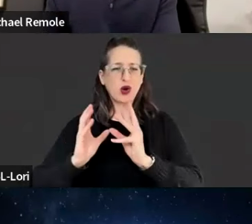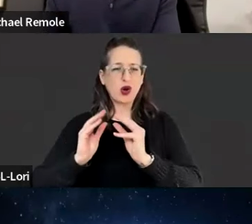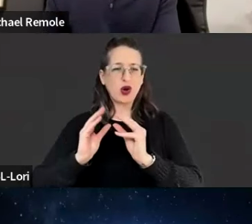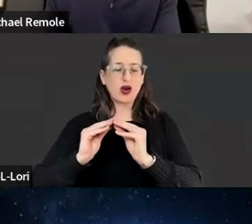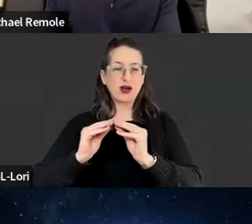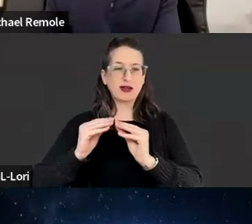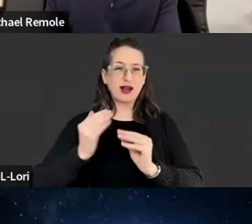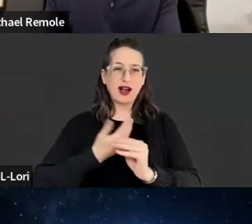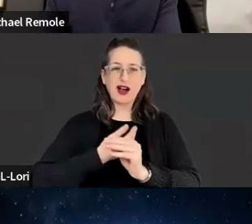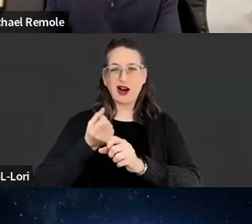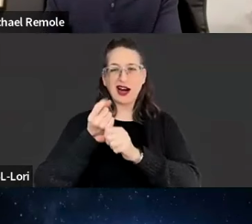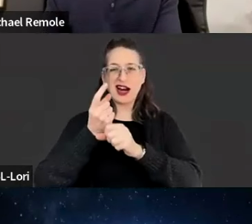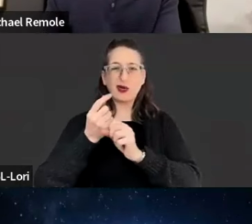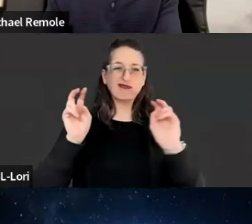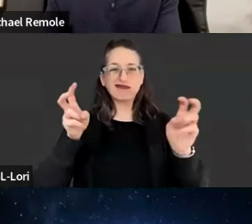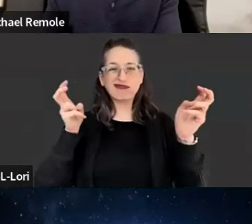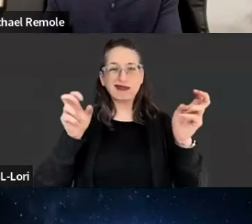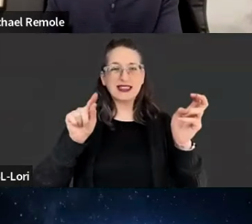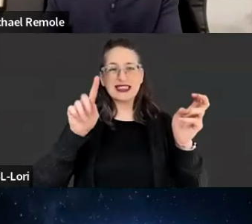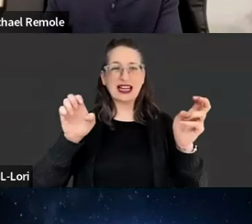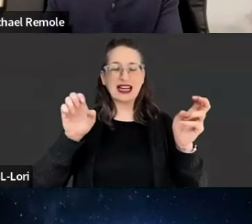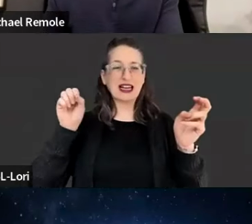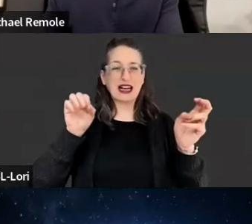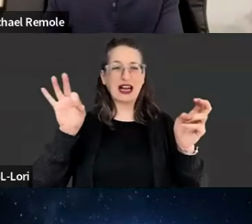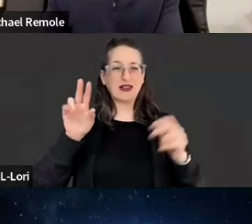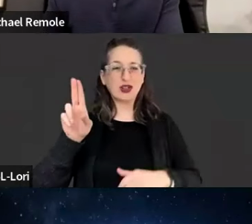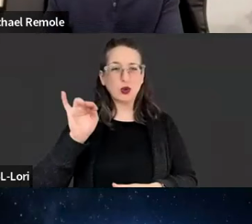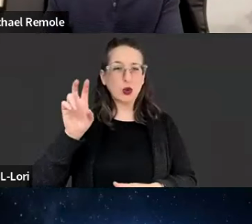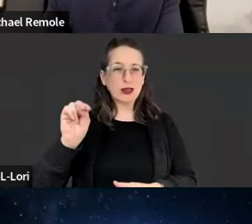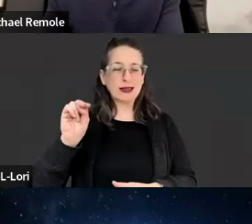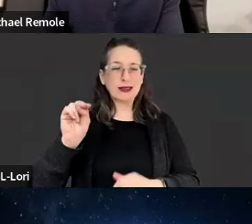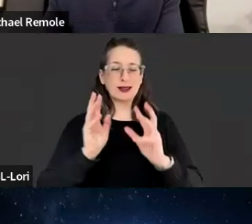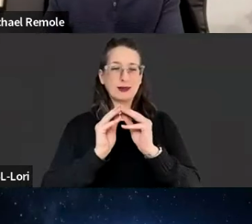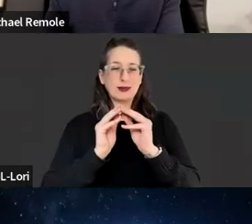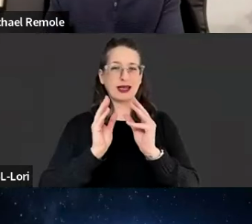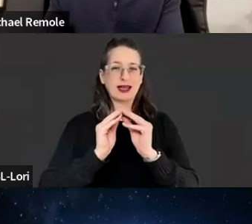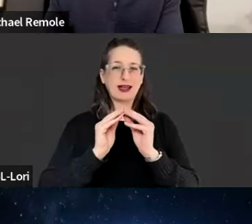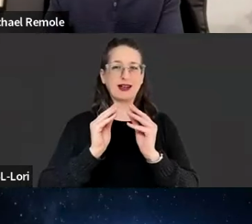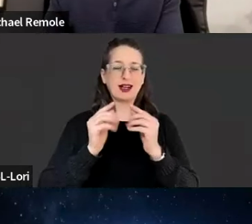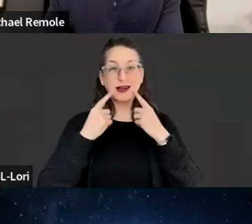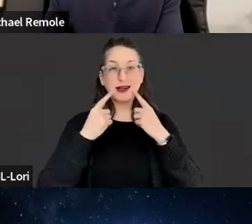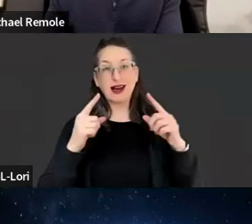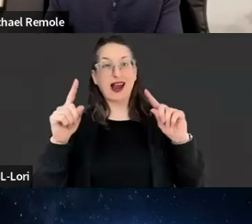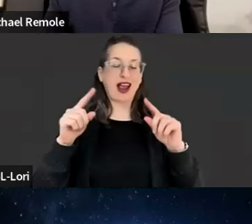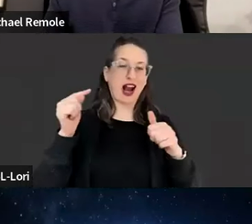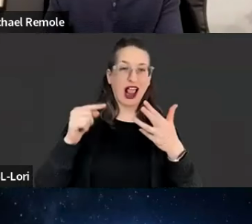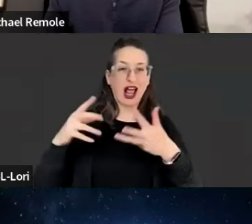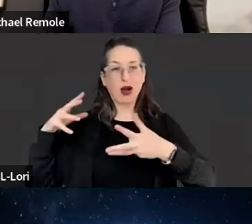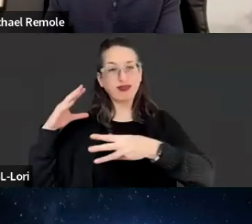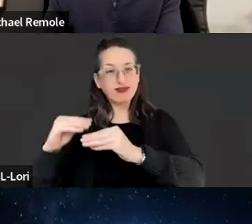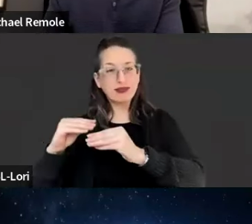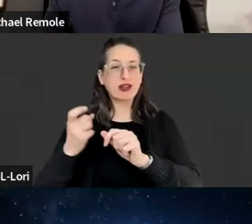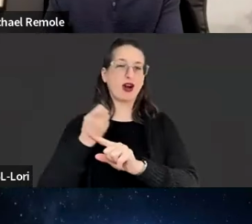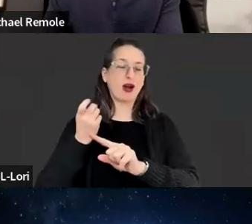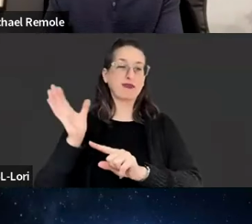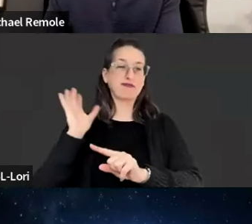Neurosequential Network State of the Union meeting. And so we hope that you can attend live. We want as many people to join live as